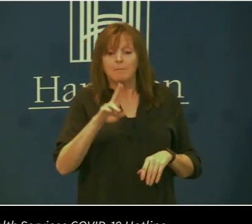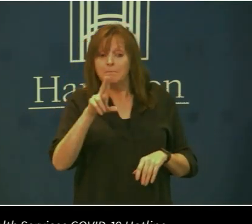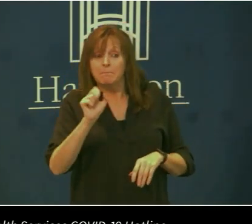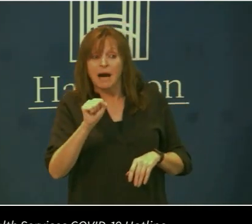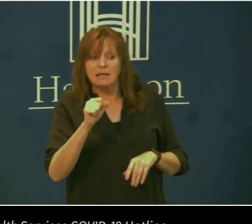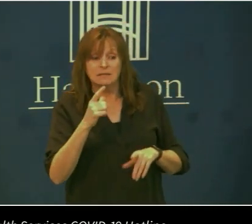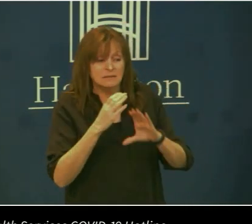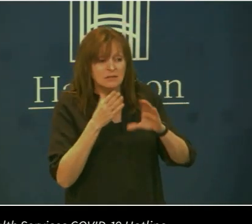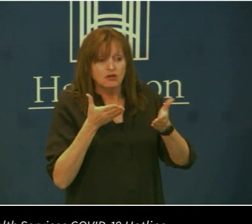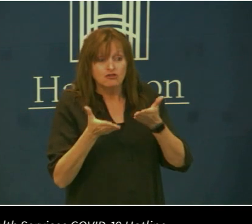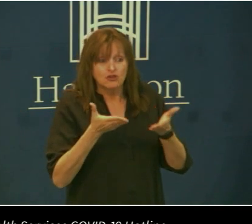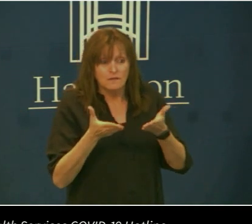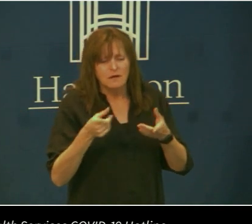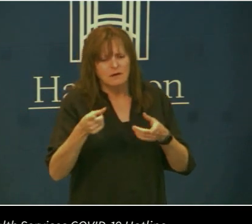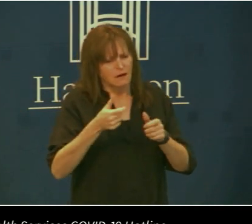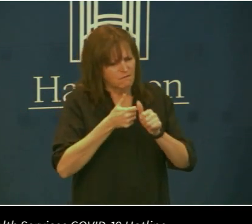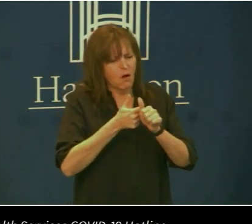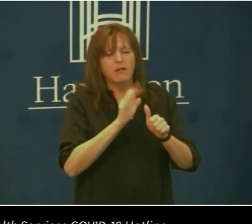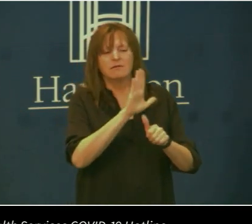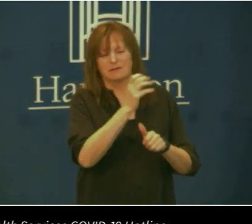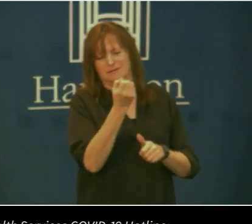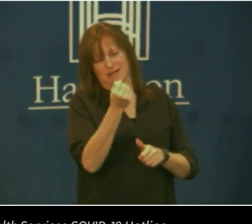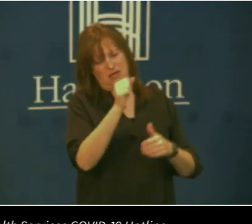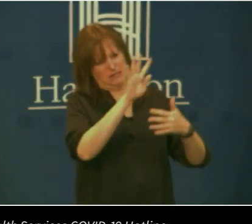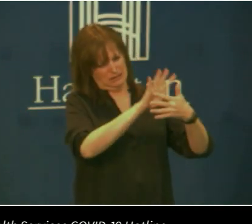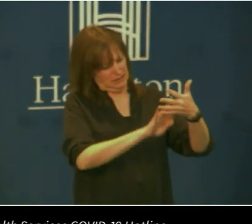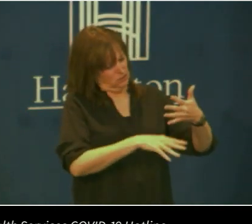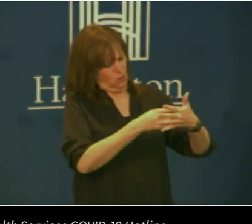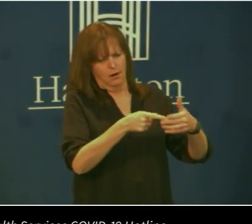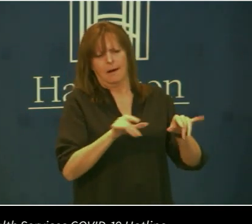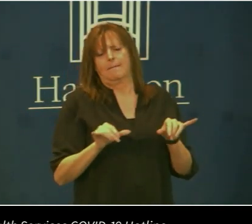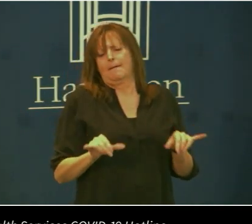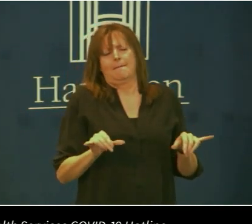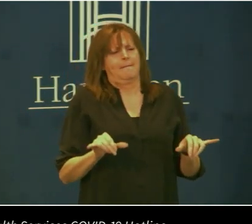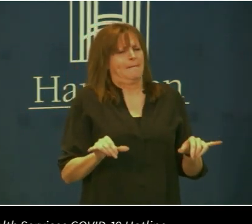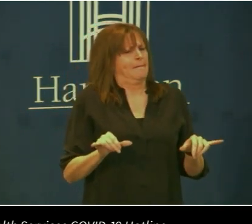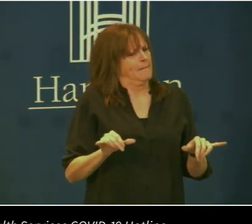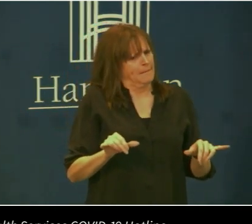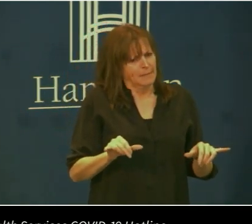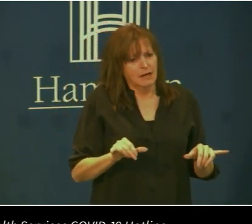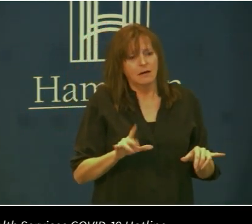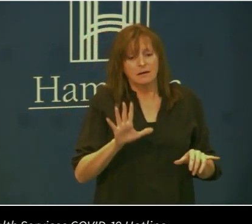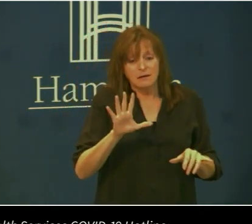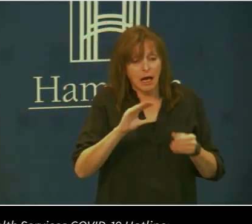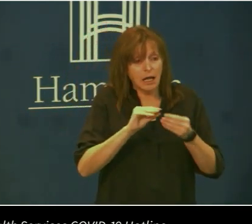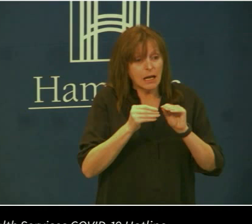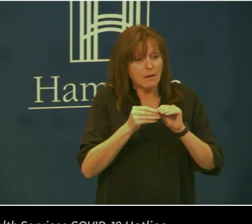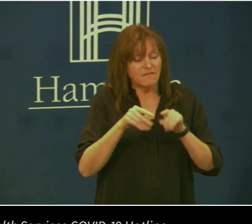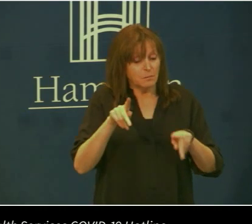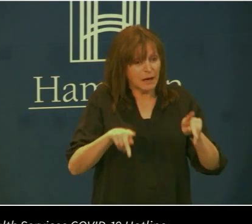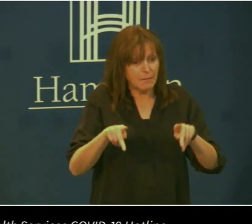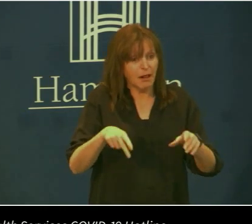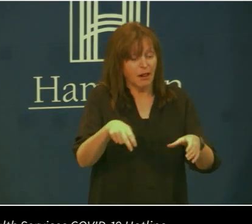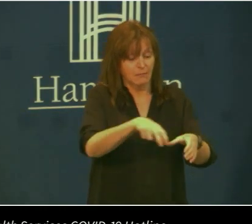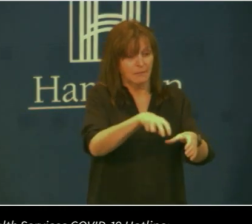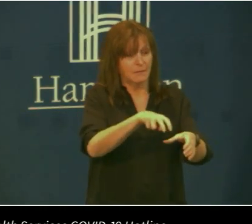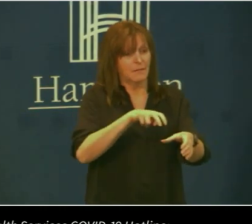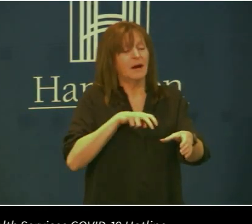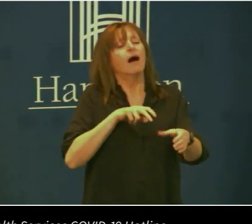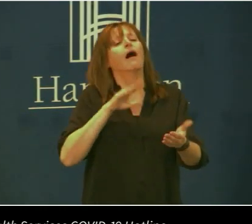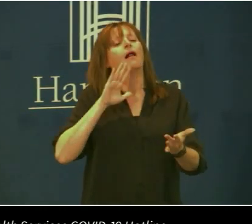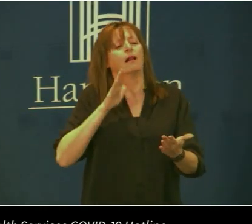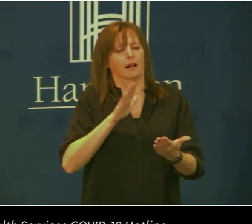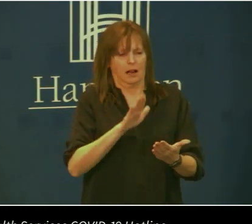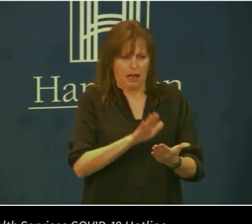so much diminished. Certainly the volume has diminished increasingly as well. We've required